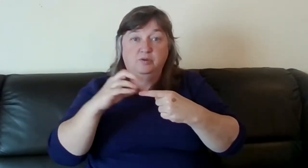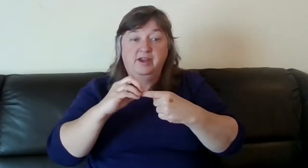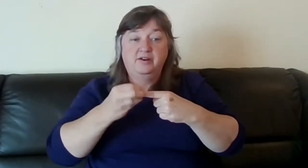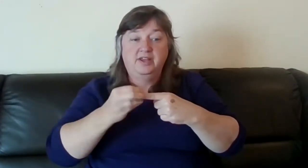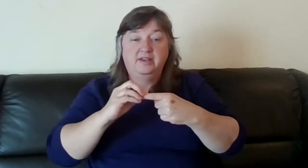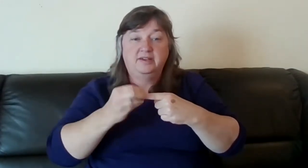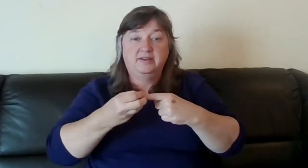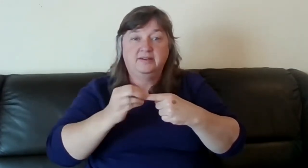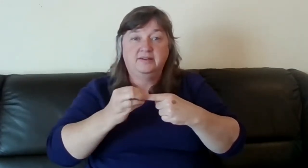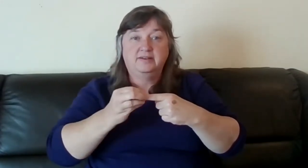Blueberry.